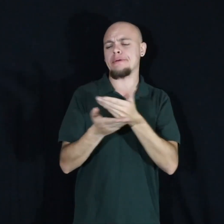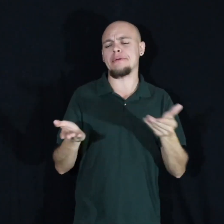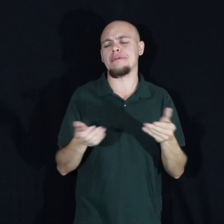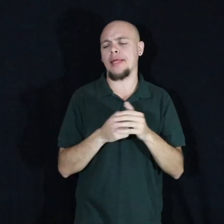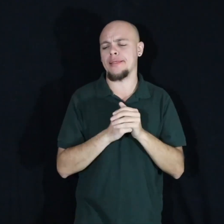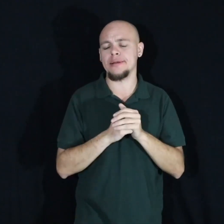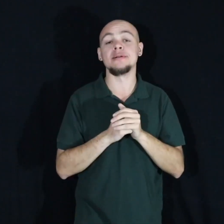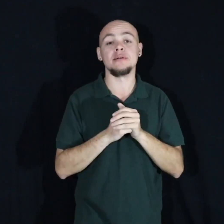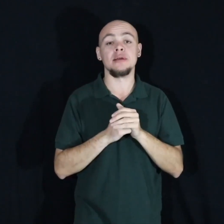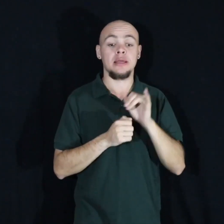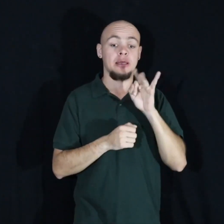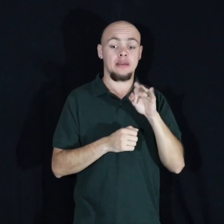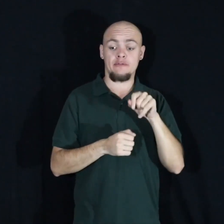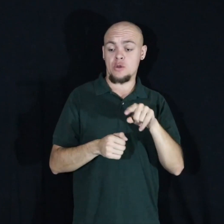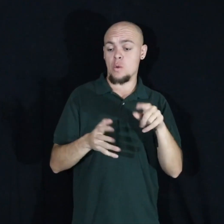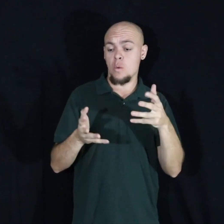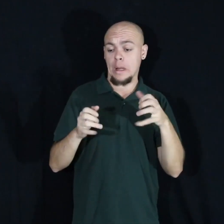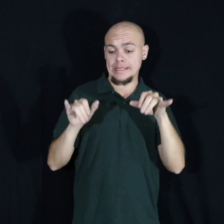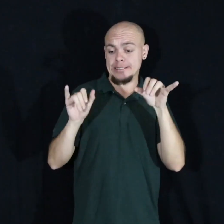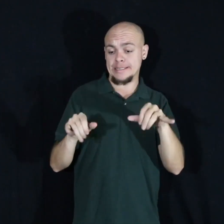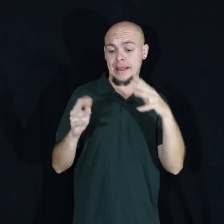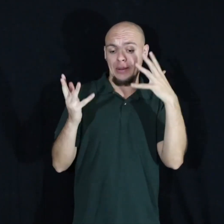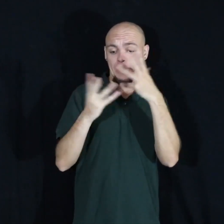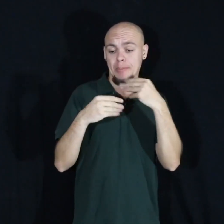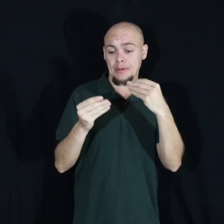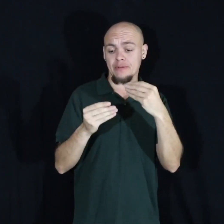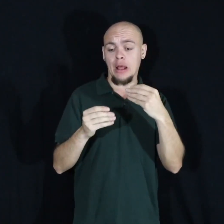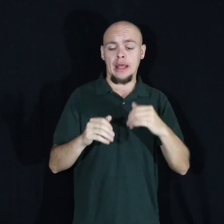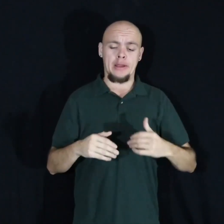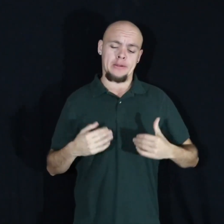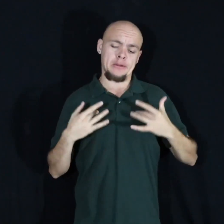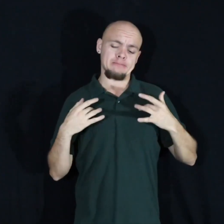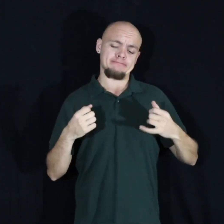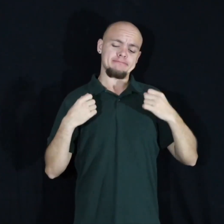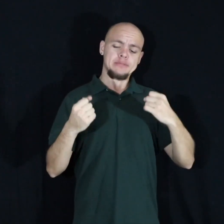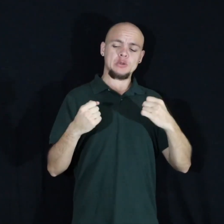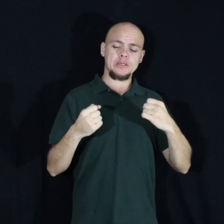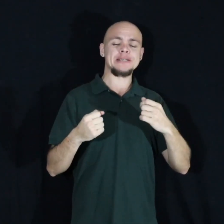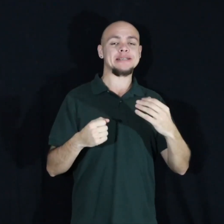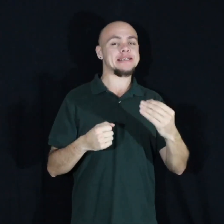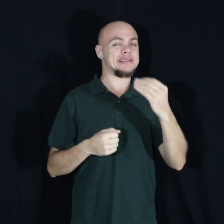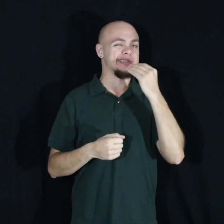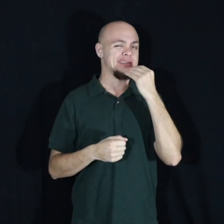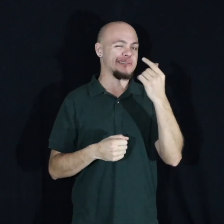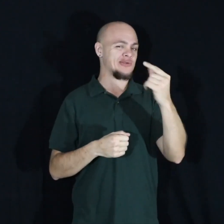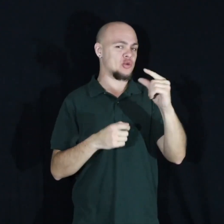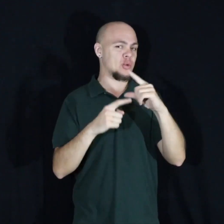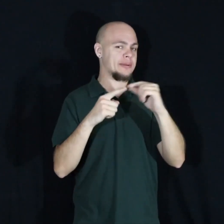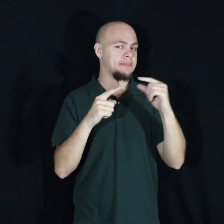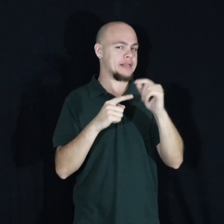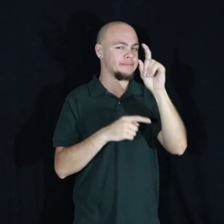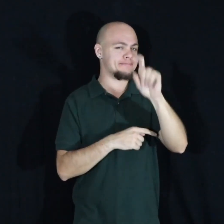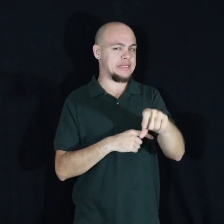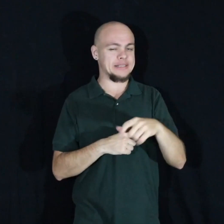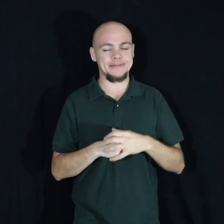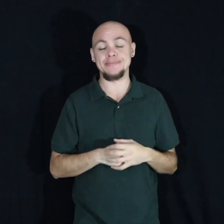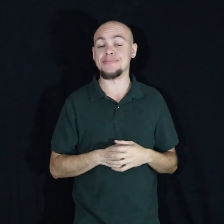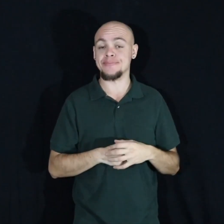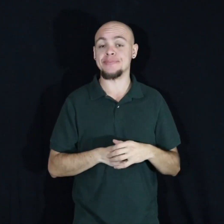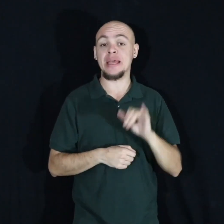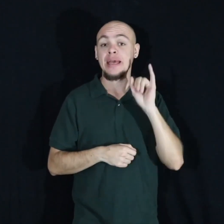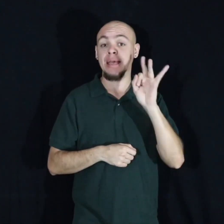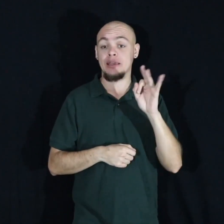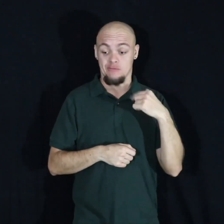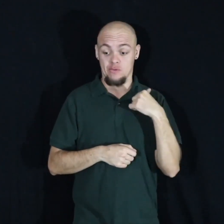said, if we wanted to stay beautiful and grow strong, we had to eat our green beans. And if we